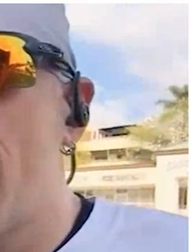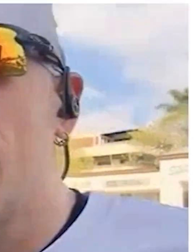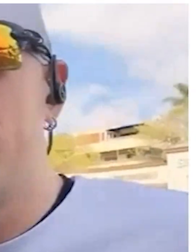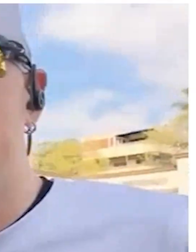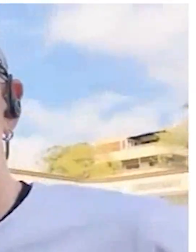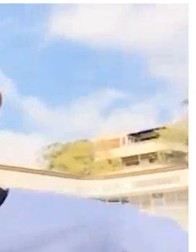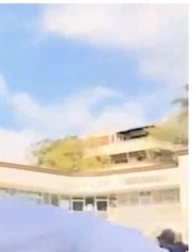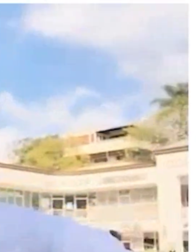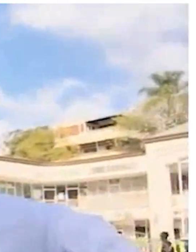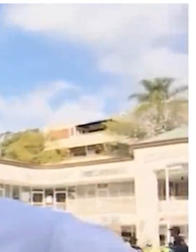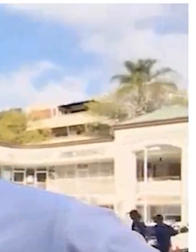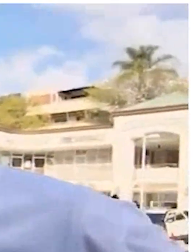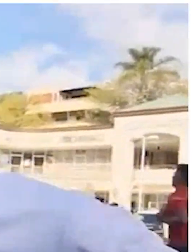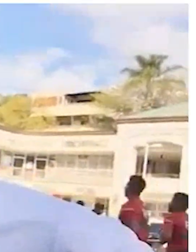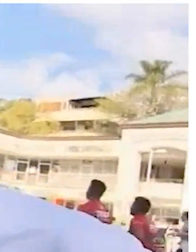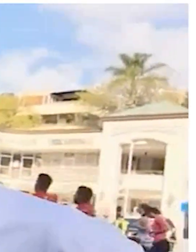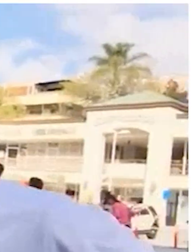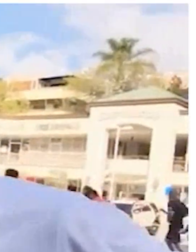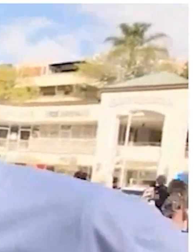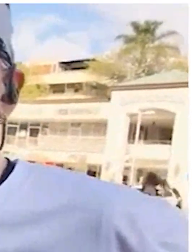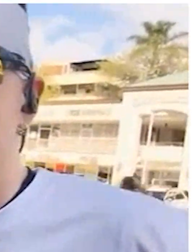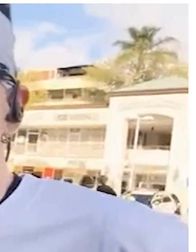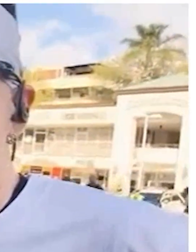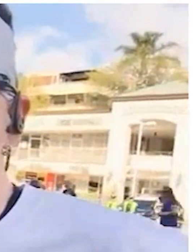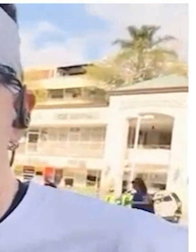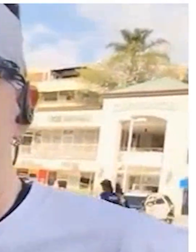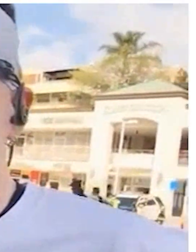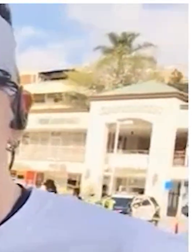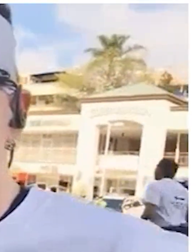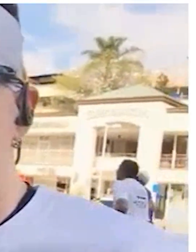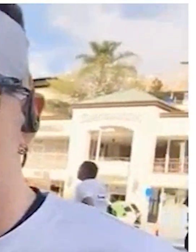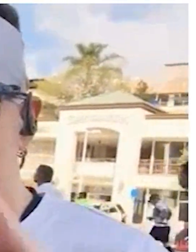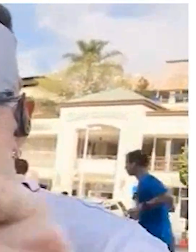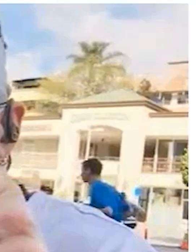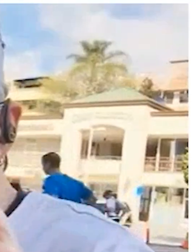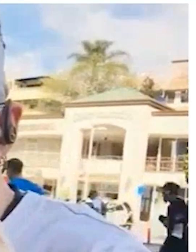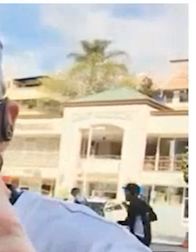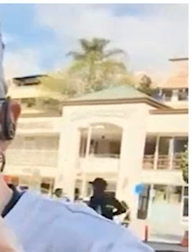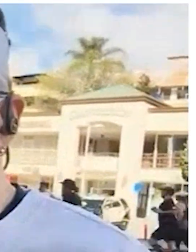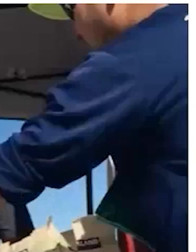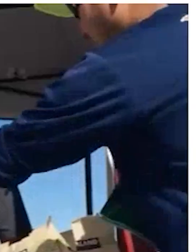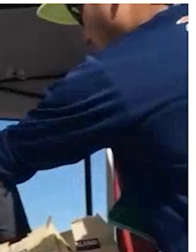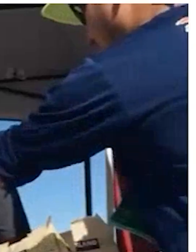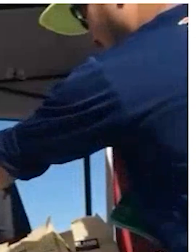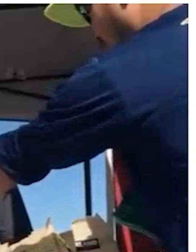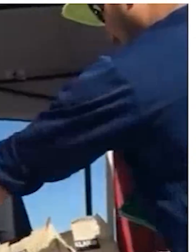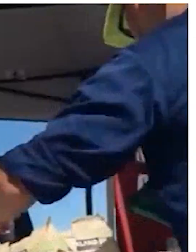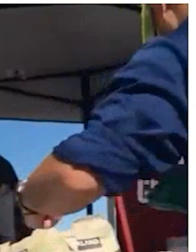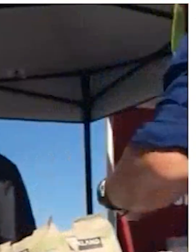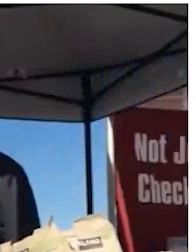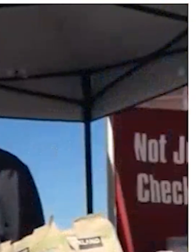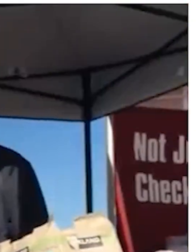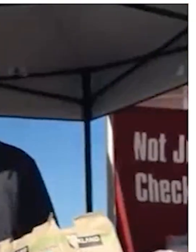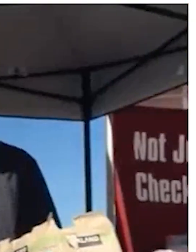life-saving guidelines named in honor of John. Be an advocate for aortic health. Know the Ritter rules. Knowledge is